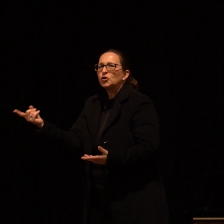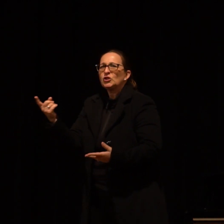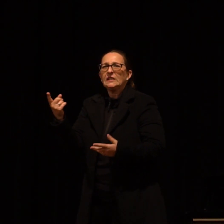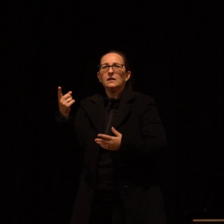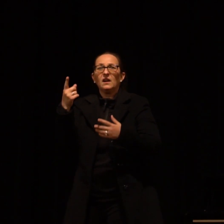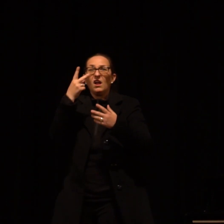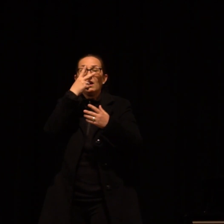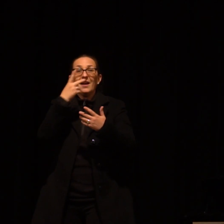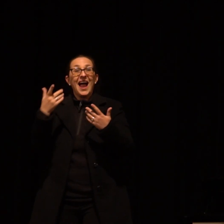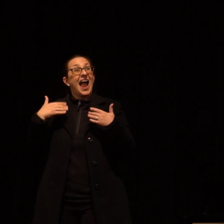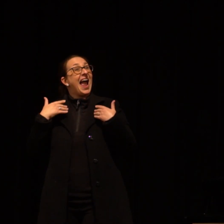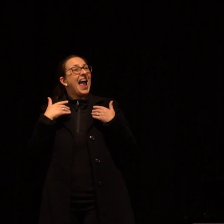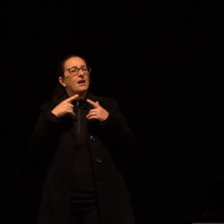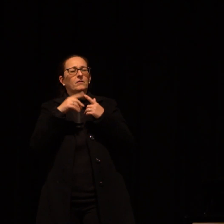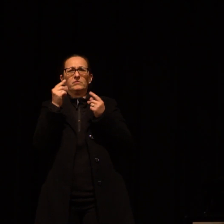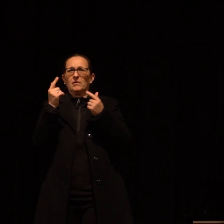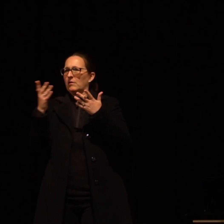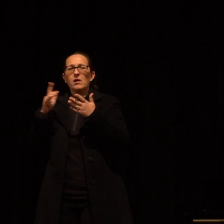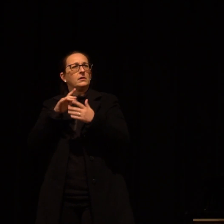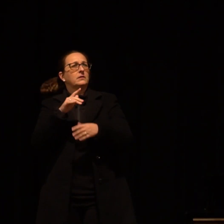Tammy, what are you doing?